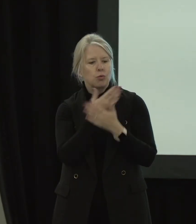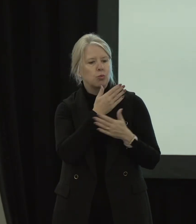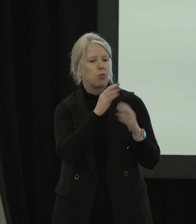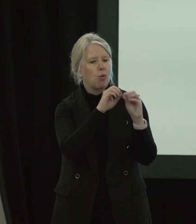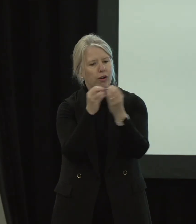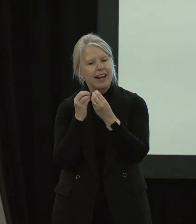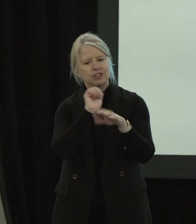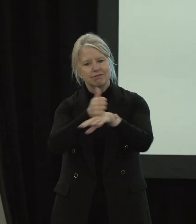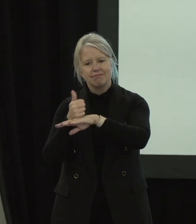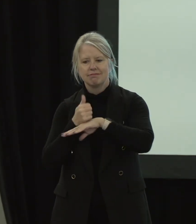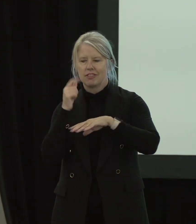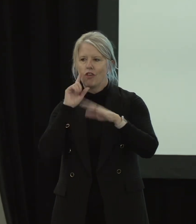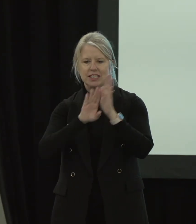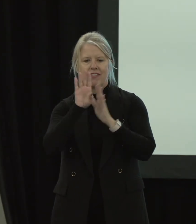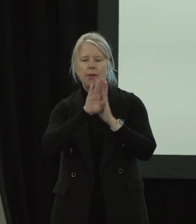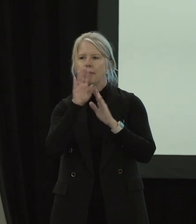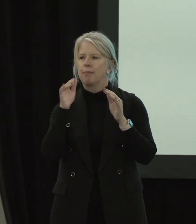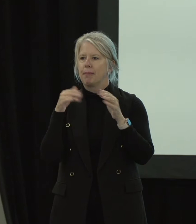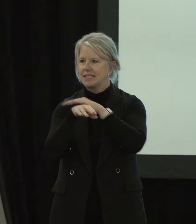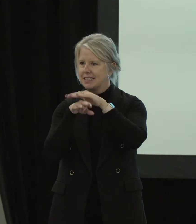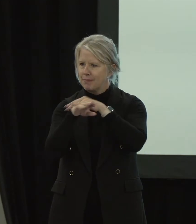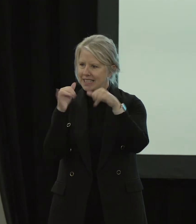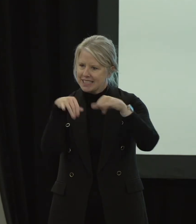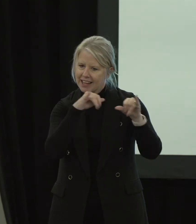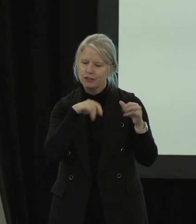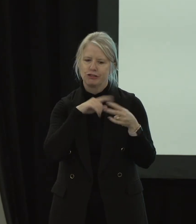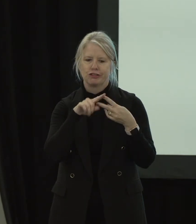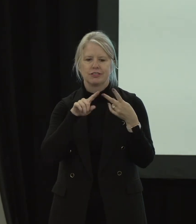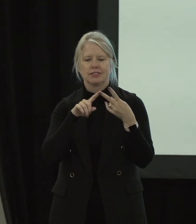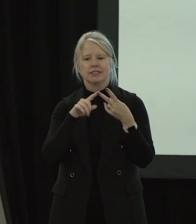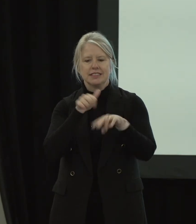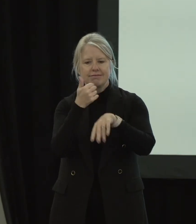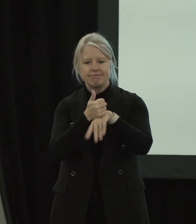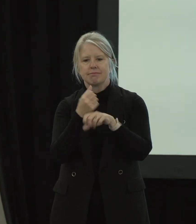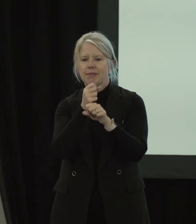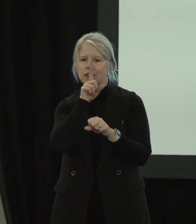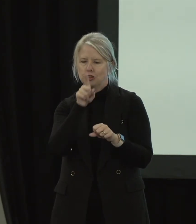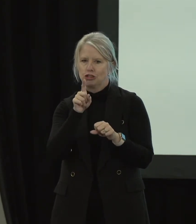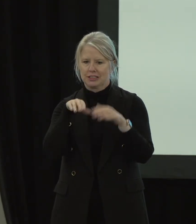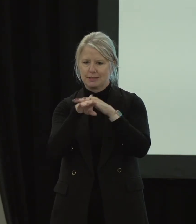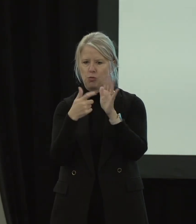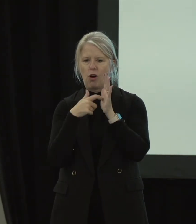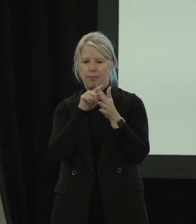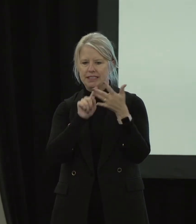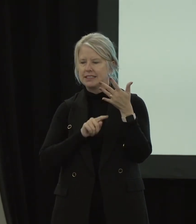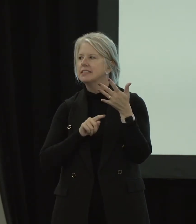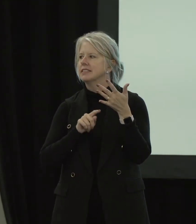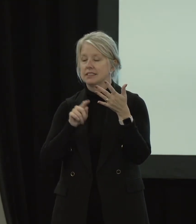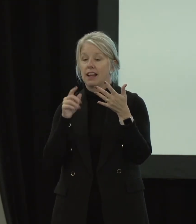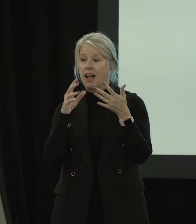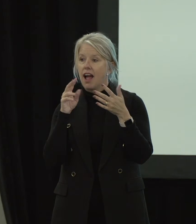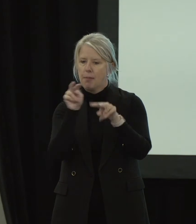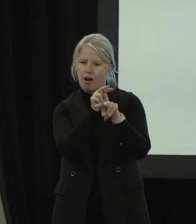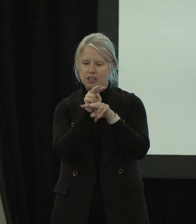for developing accessibility standards, establishing and enforcing accessibility requirements, and